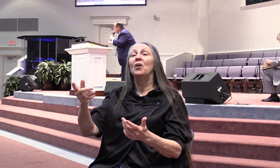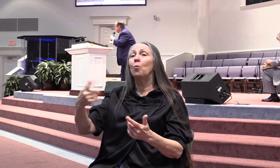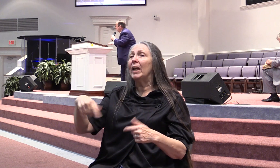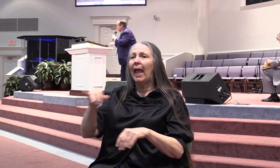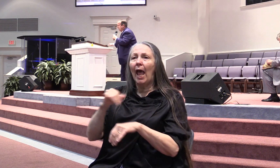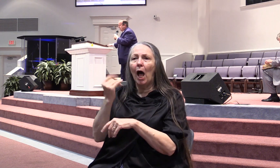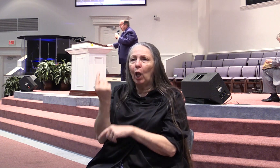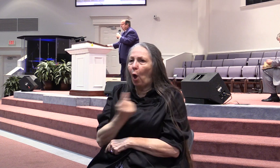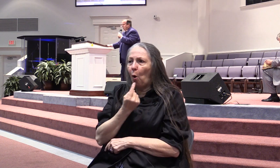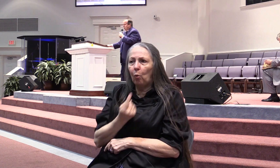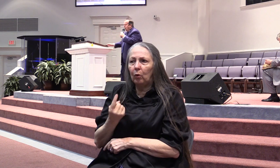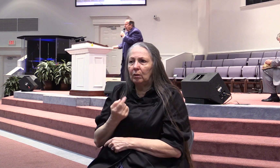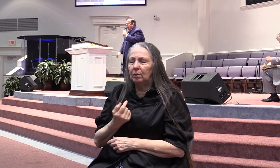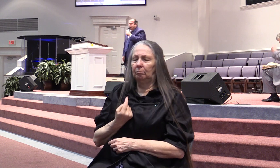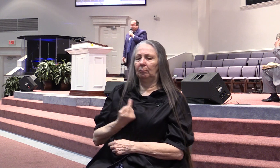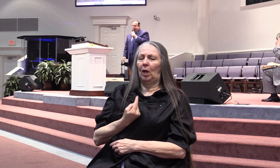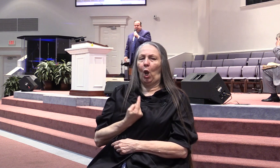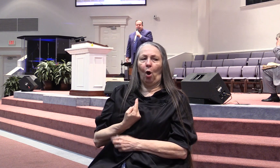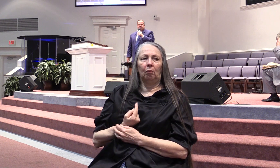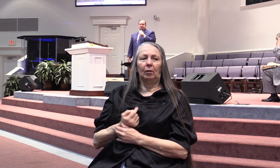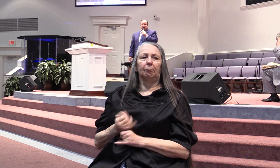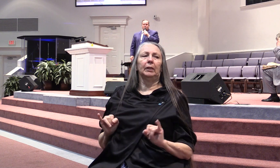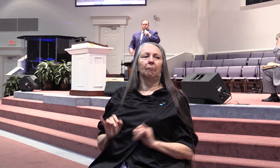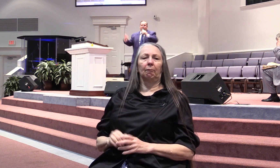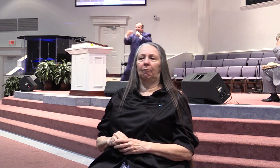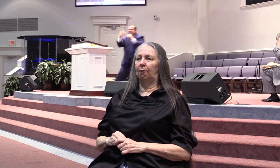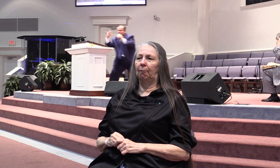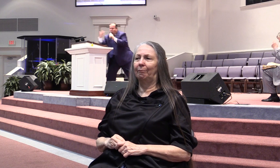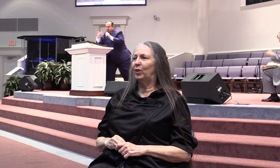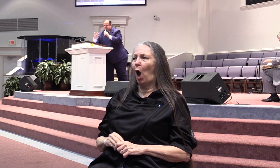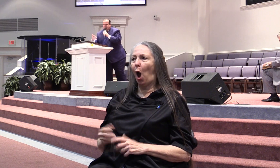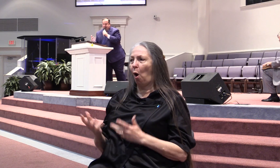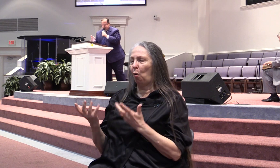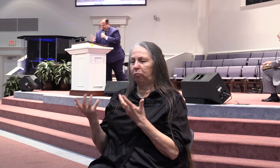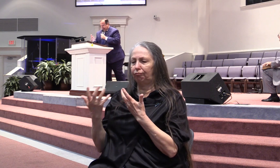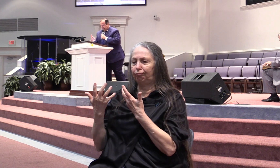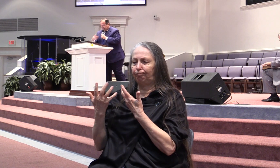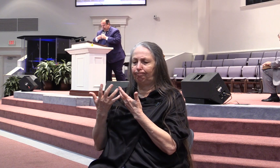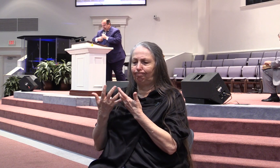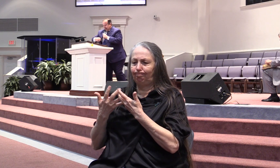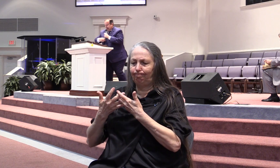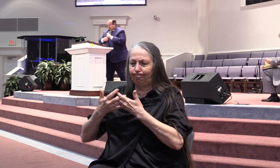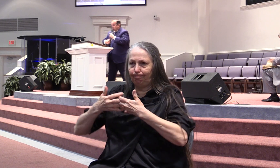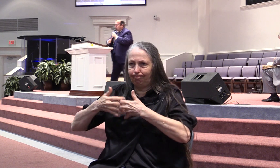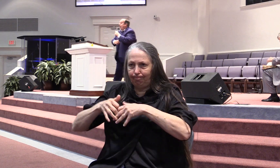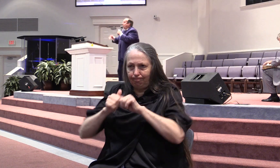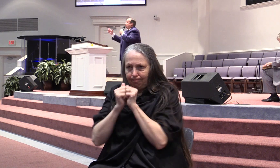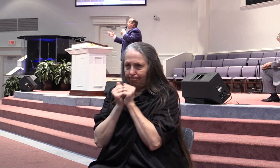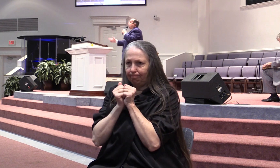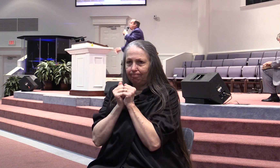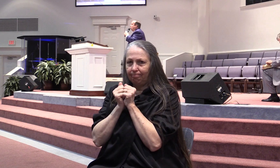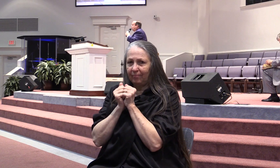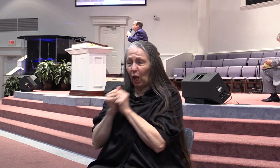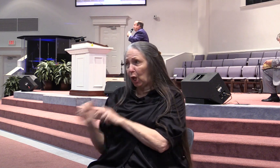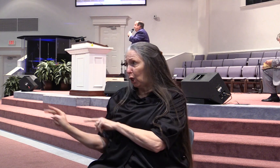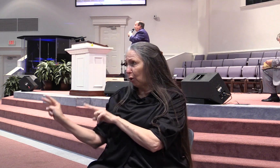island. We are not independent. We are interdependent. Look around this room